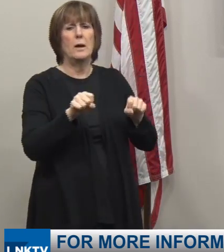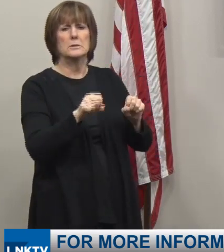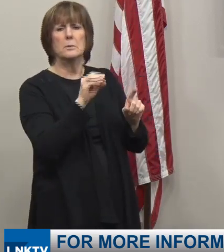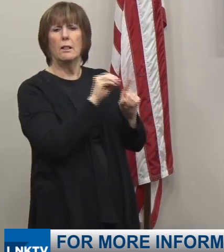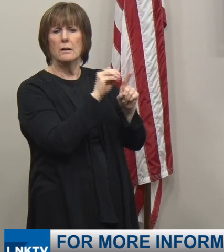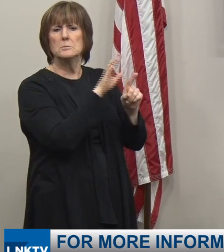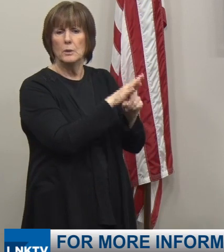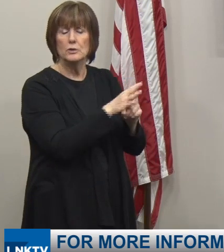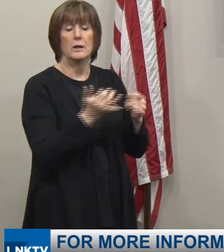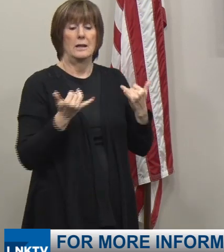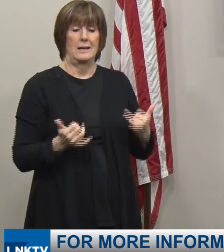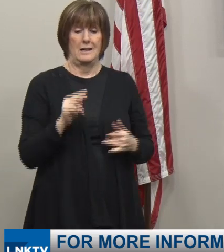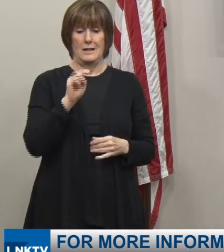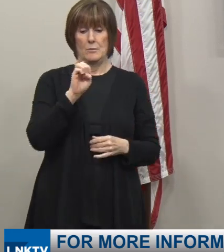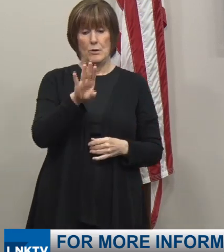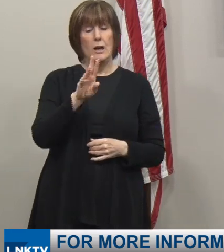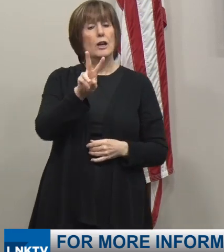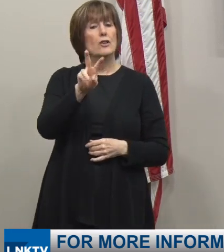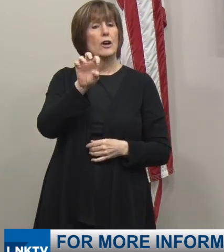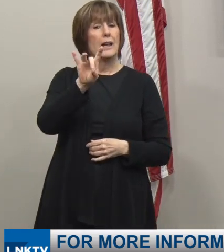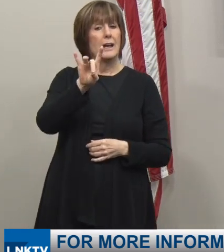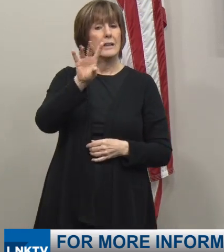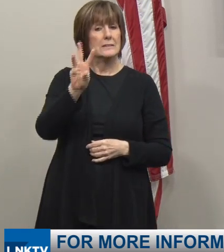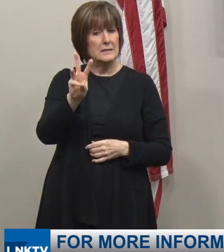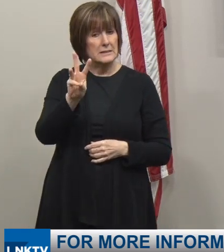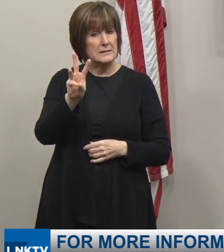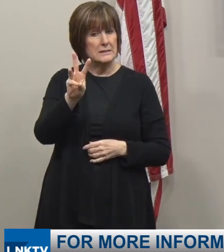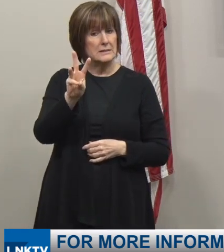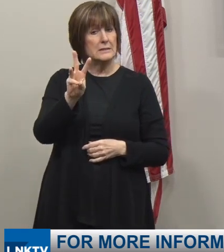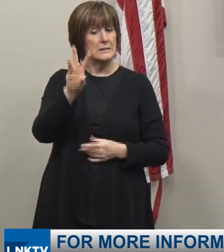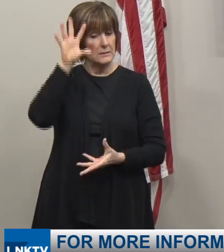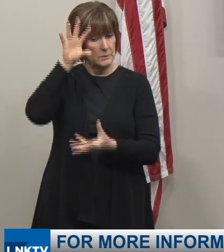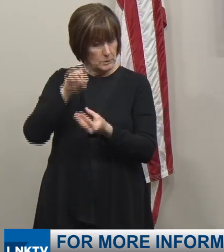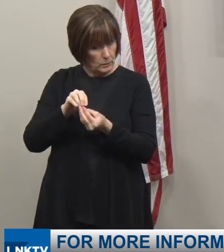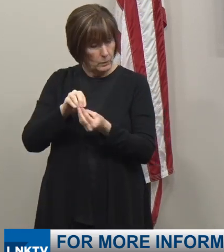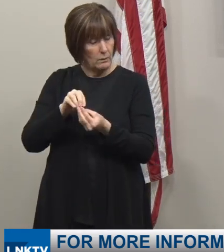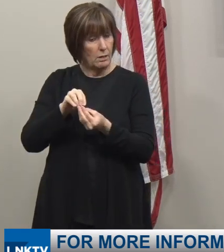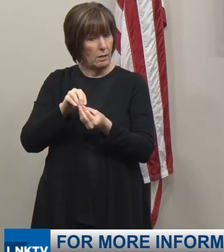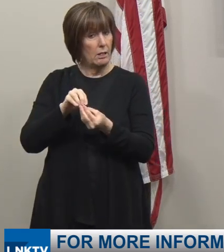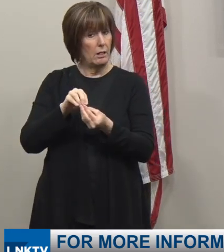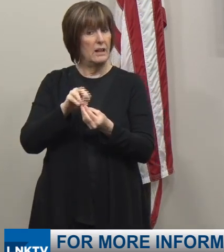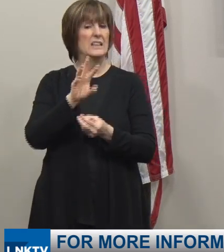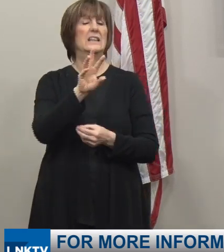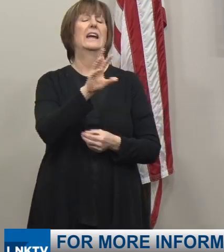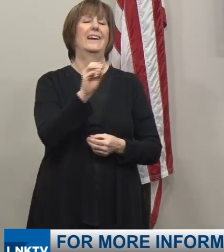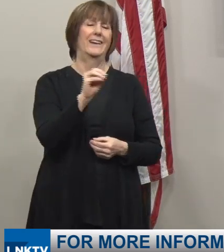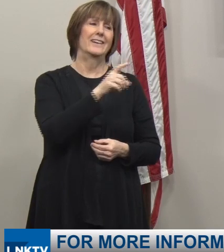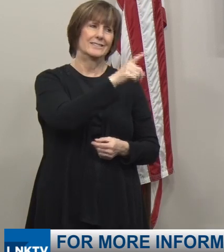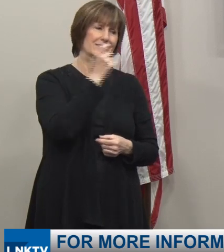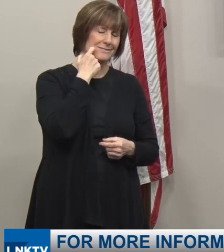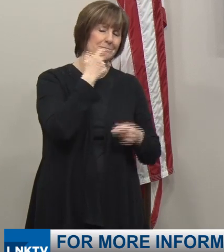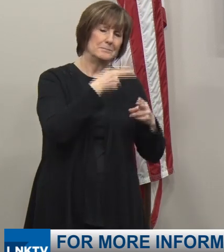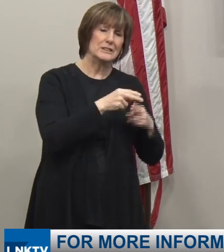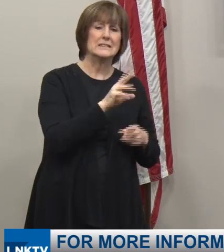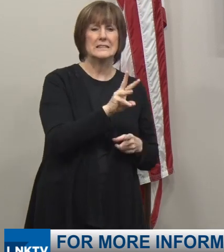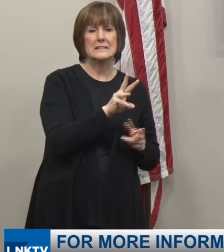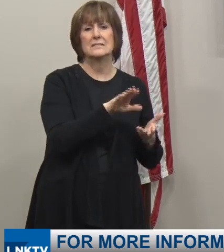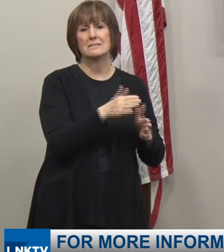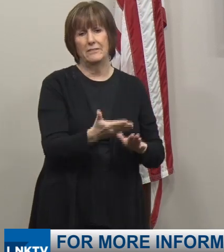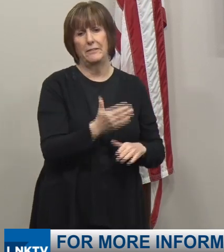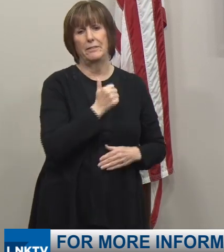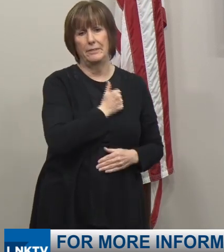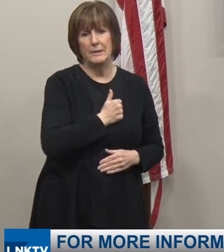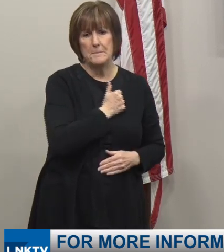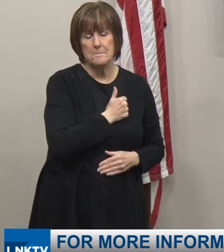Nebraska now has 286 cases and, as the mayor mentioned, 6 deaths. As a reminder,